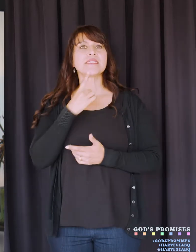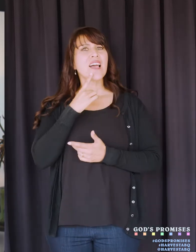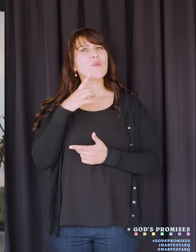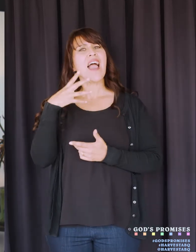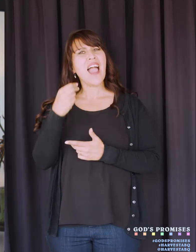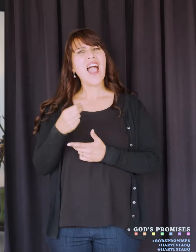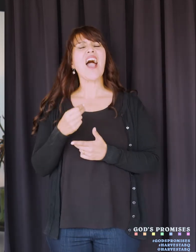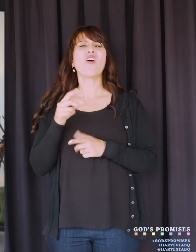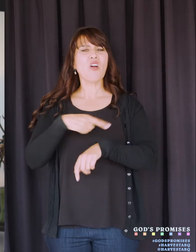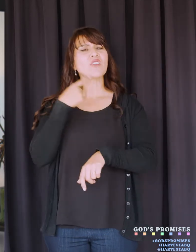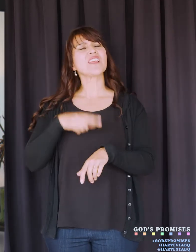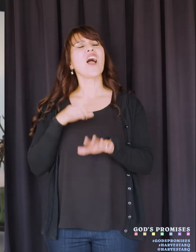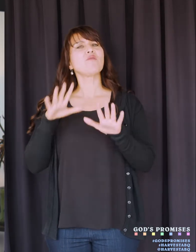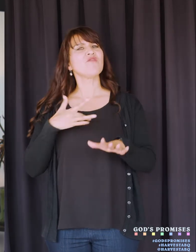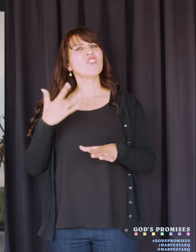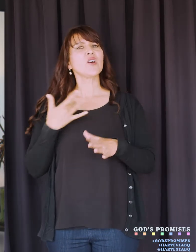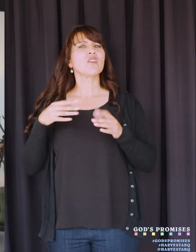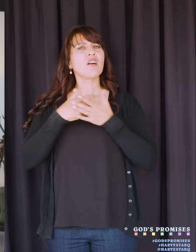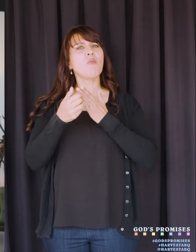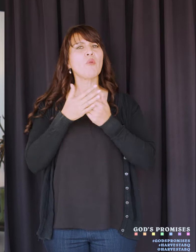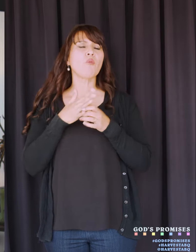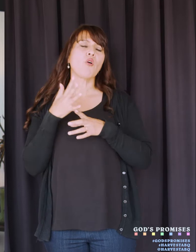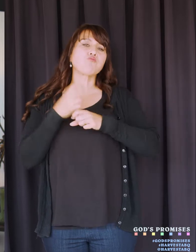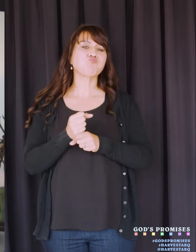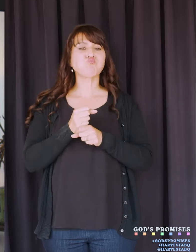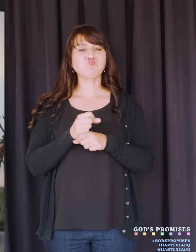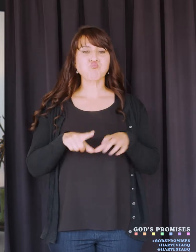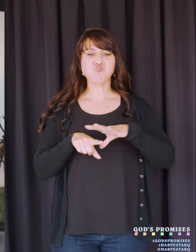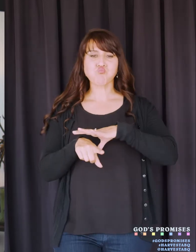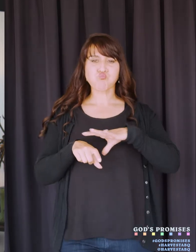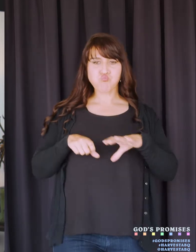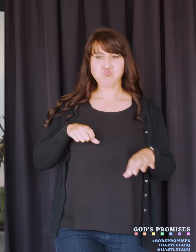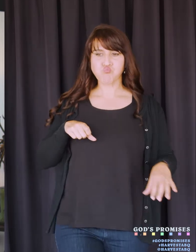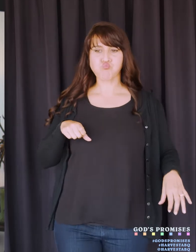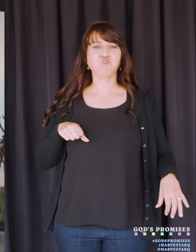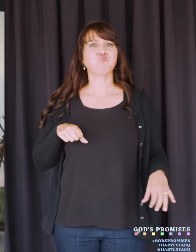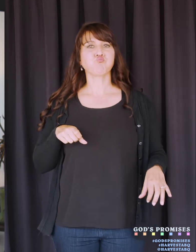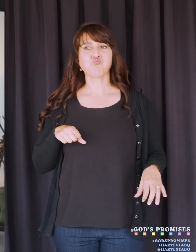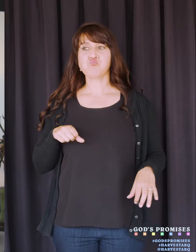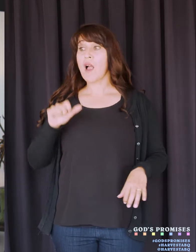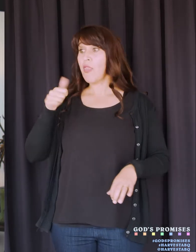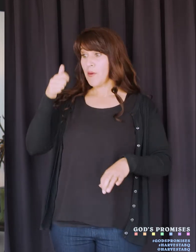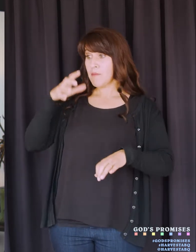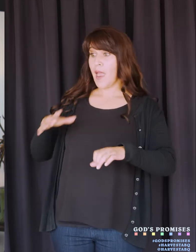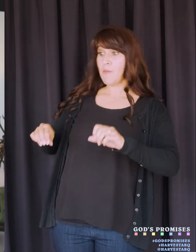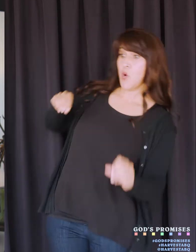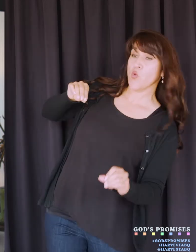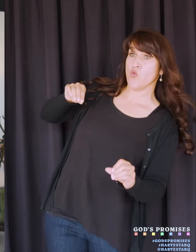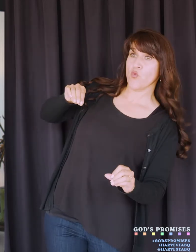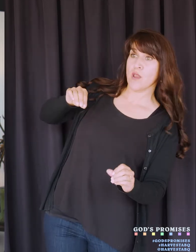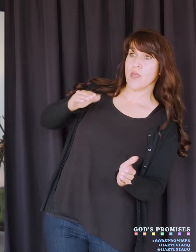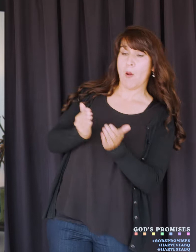out on the river for a while. I got confident. I stepped out of the leg locks, and the guy in the other end of the boat shifted his weight. When that